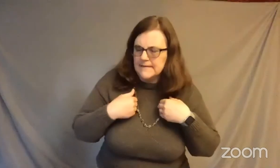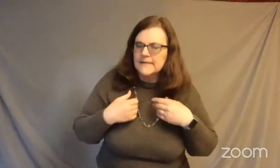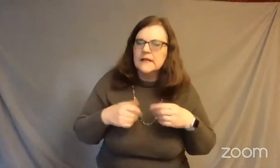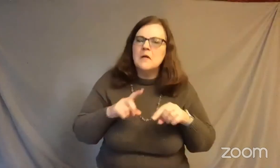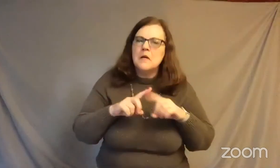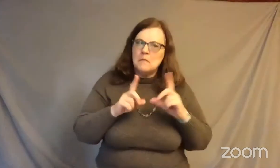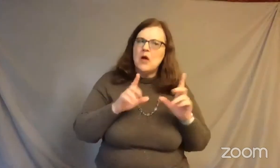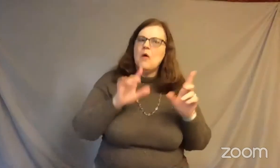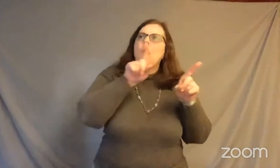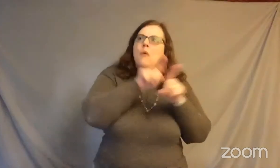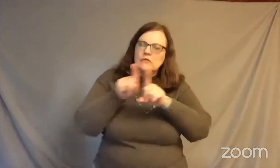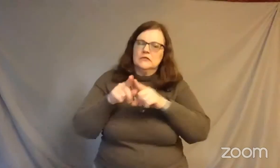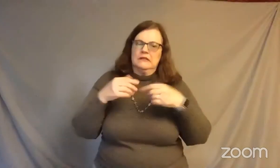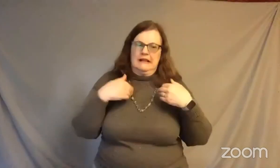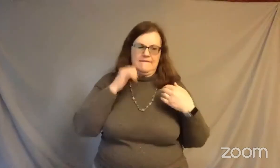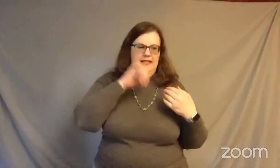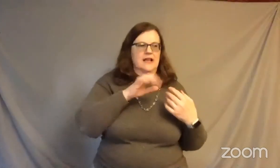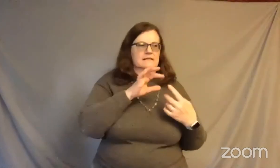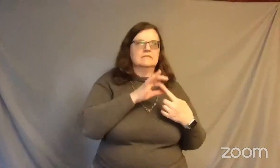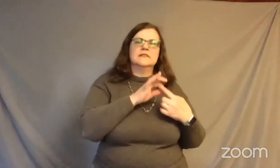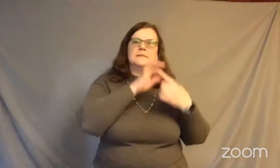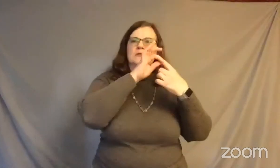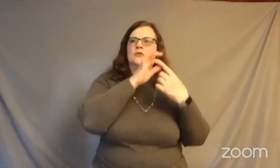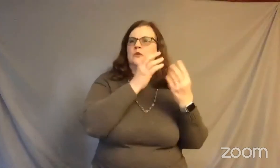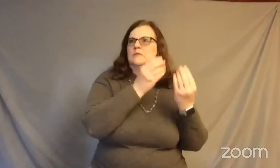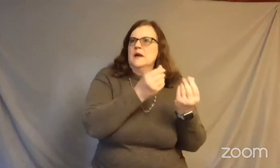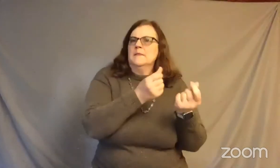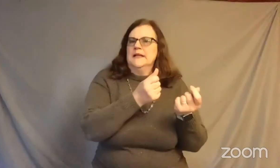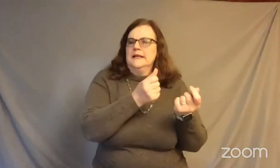spoken languages. There are certainly some,